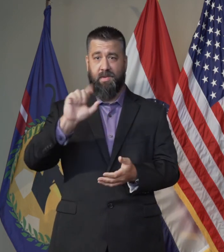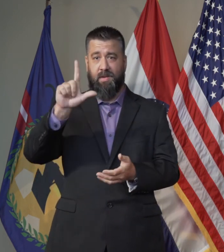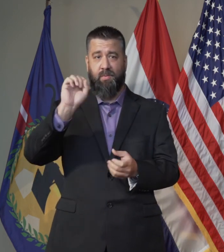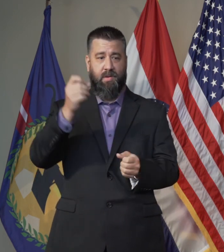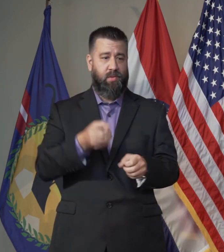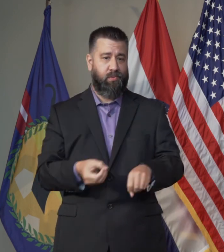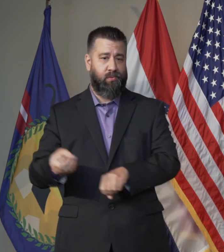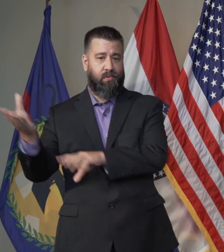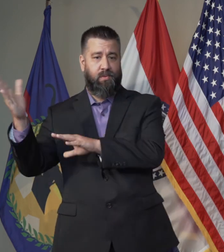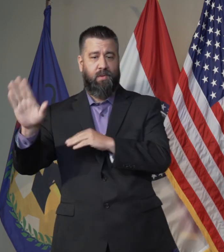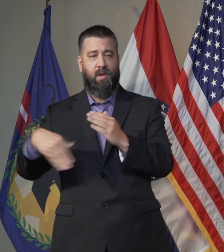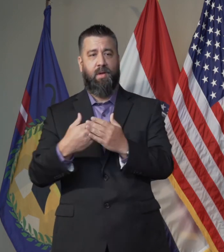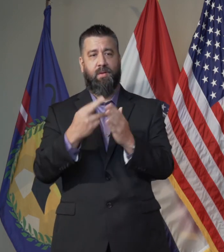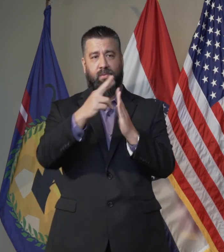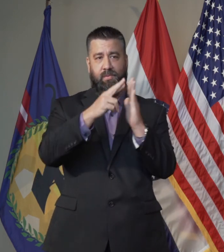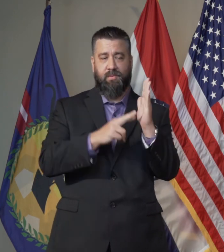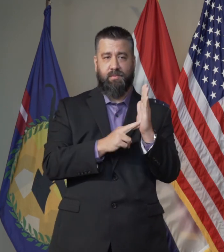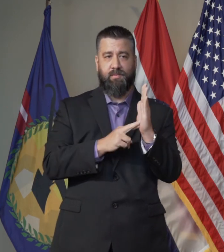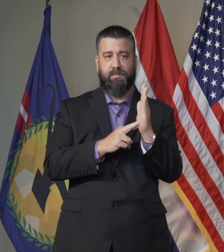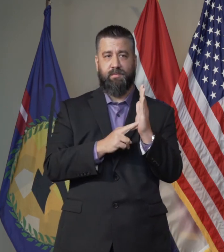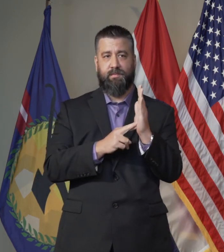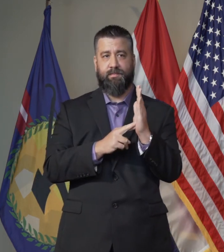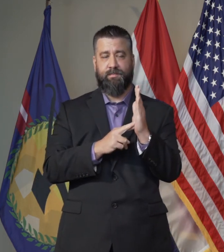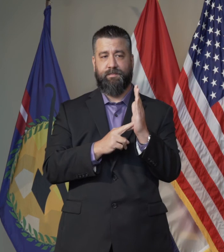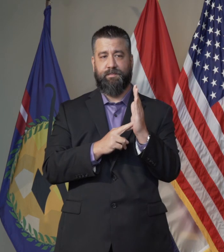absolutely. We are where we are in St. Louis County